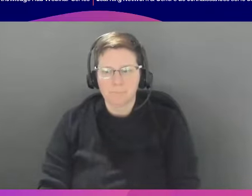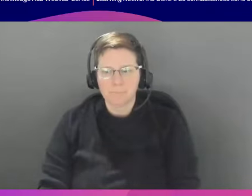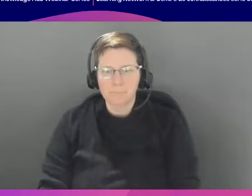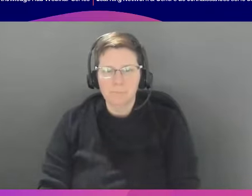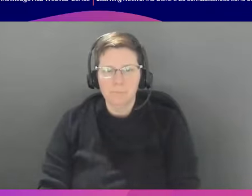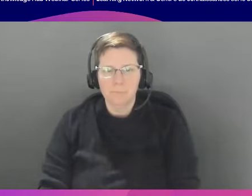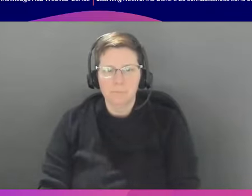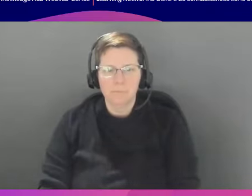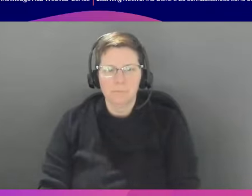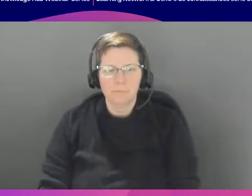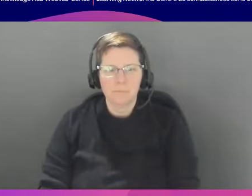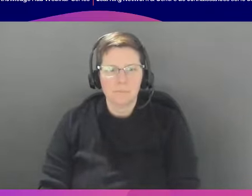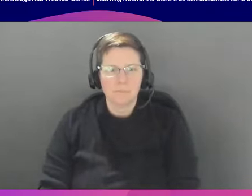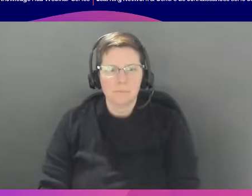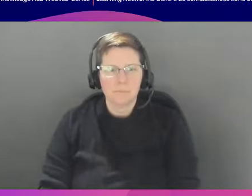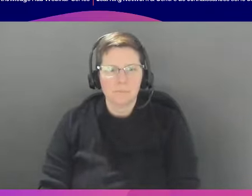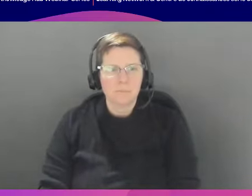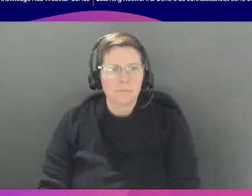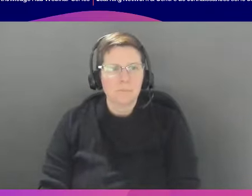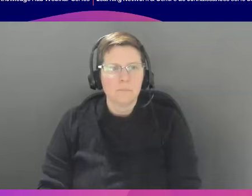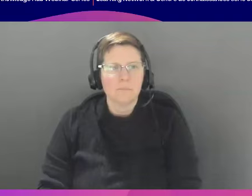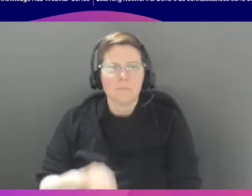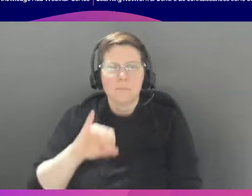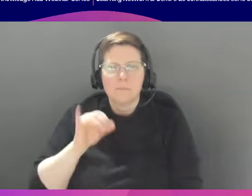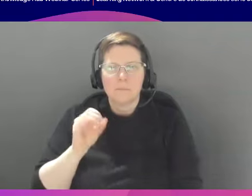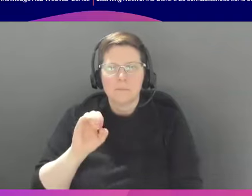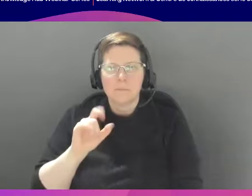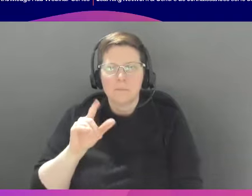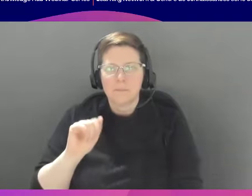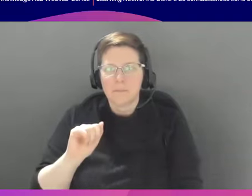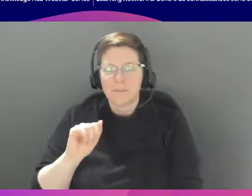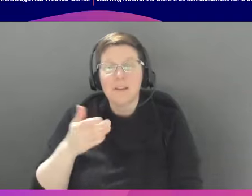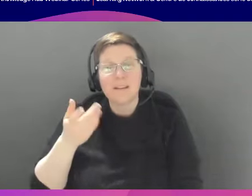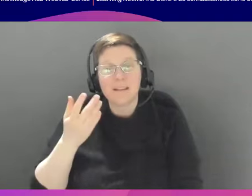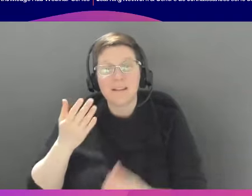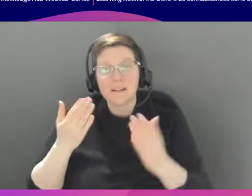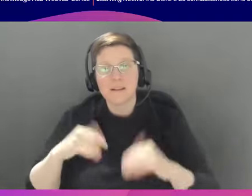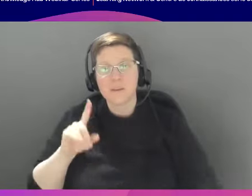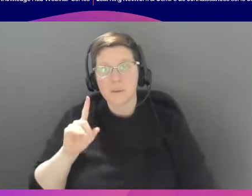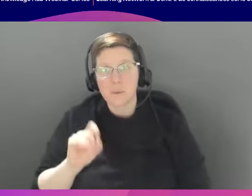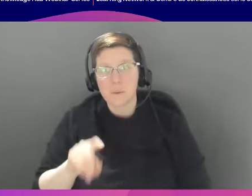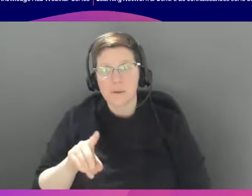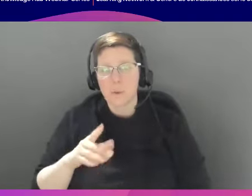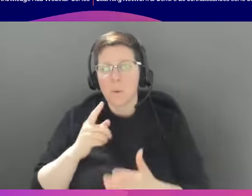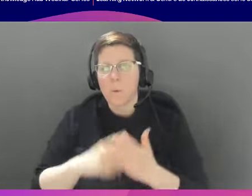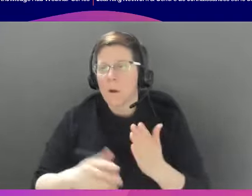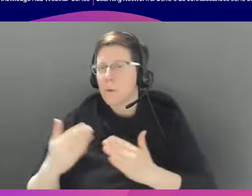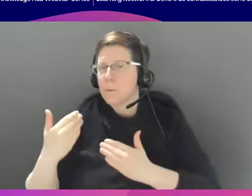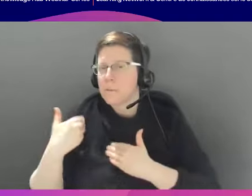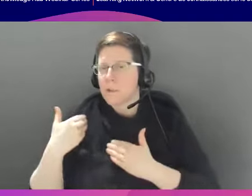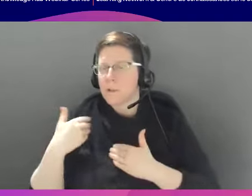I mean, great. This is a great segue. Our next question was literally, what responsibility do you